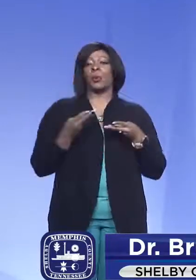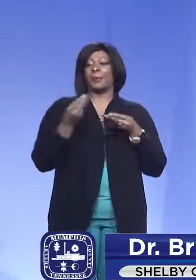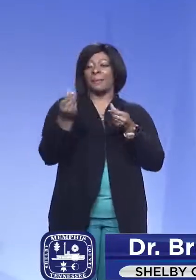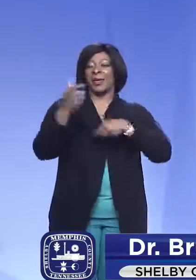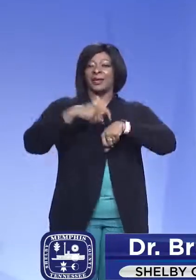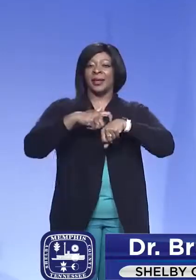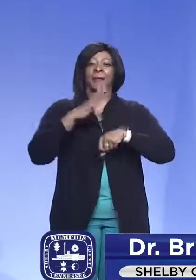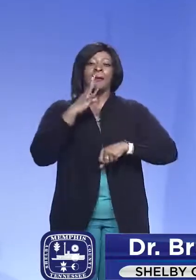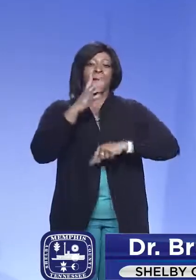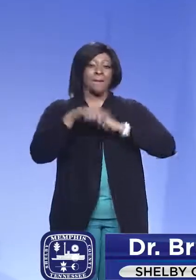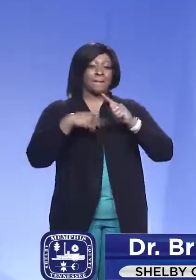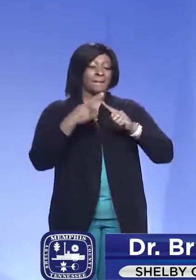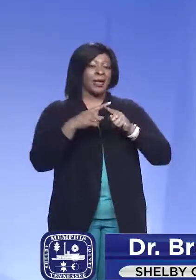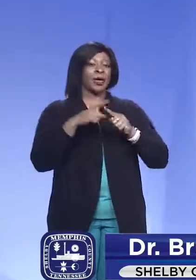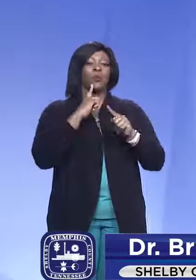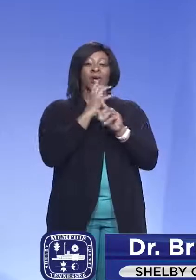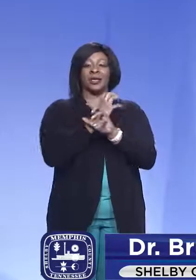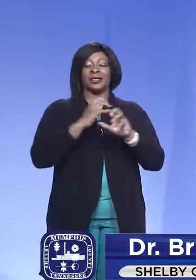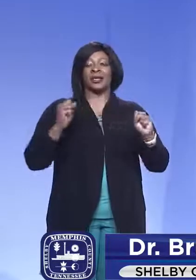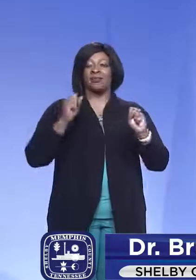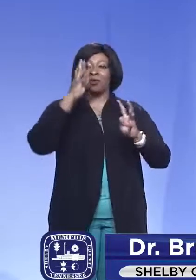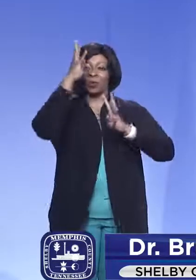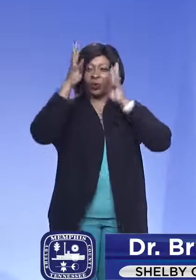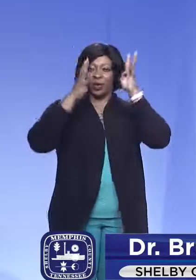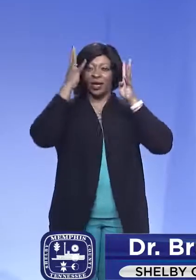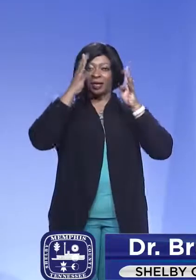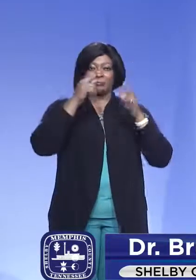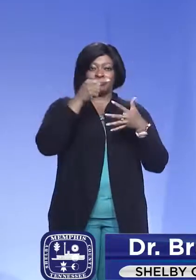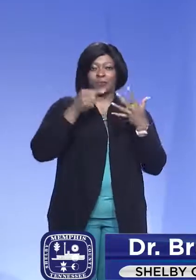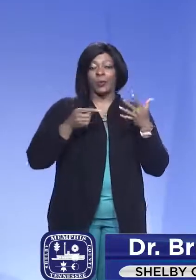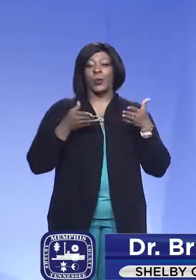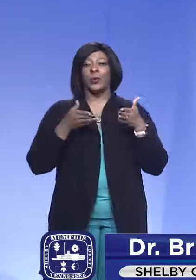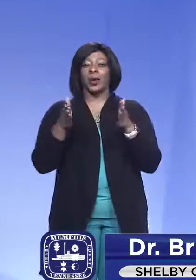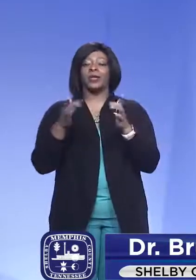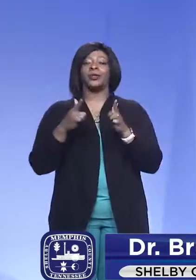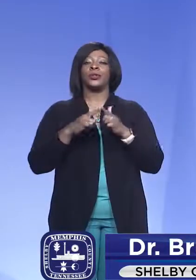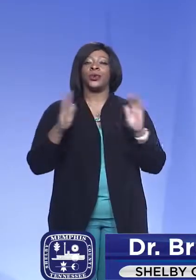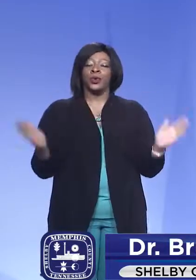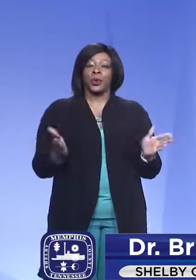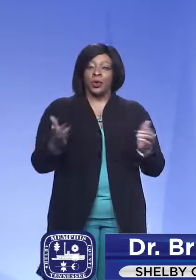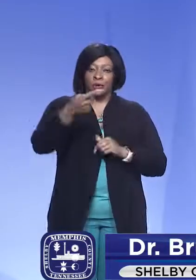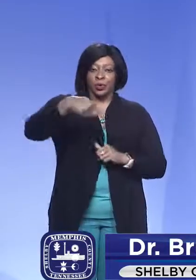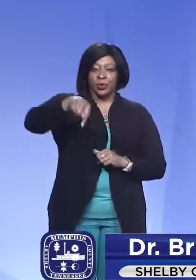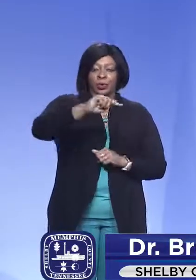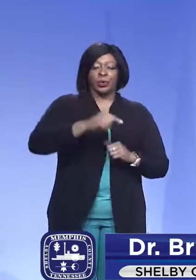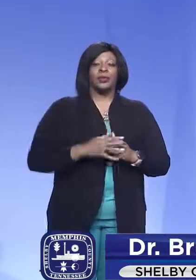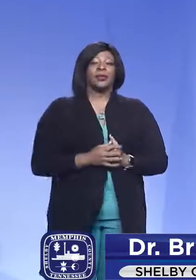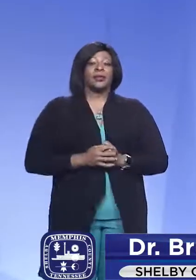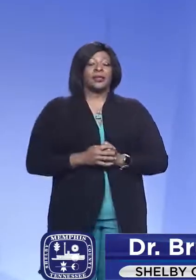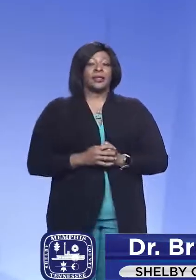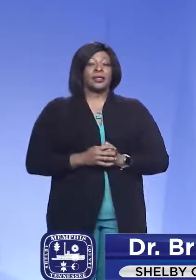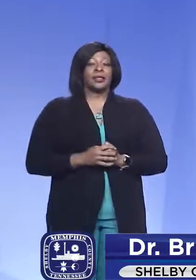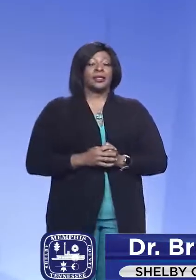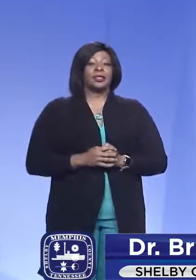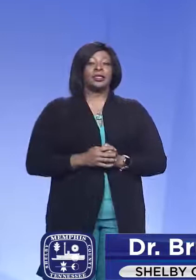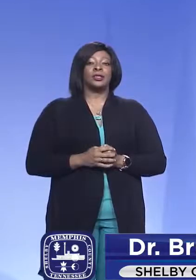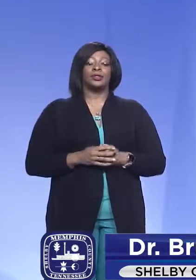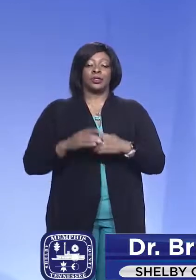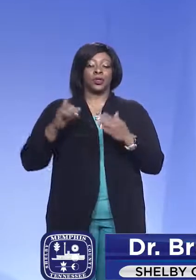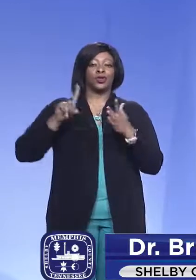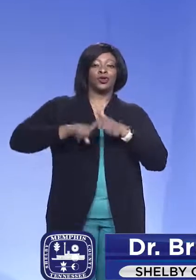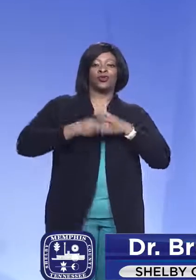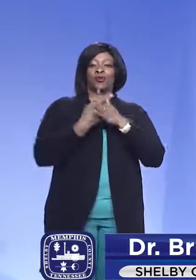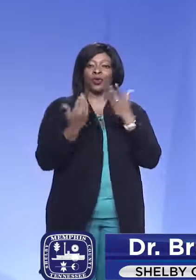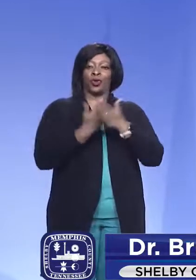just talking about some safe and creative ways that we encourage you to bring in the new